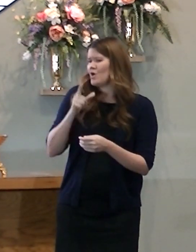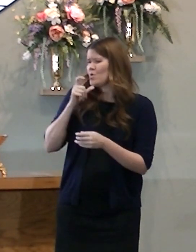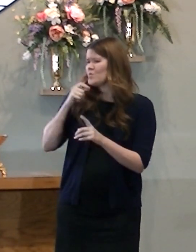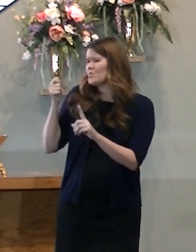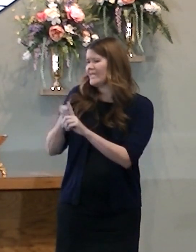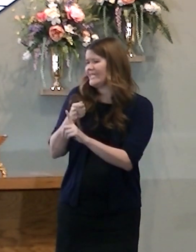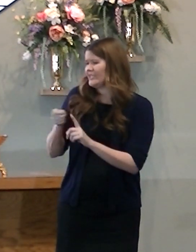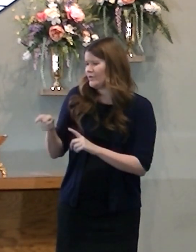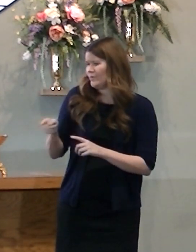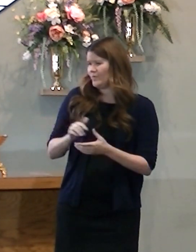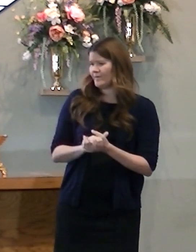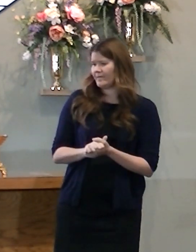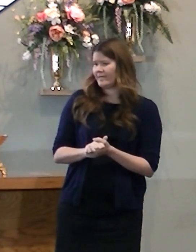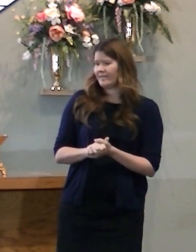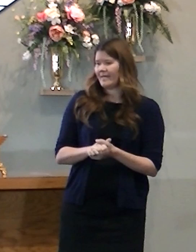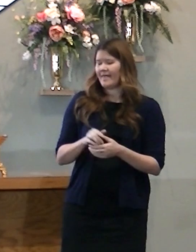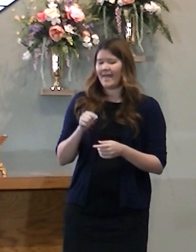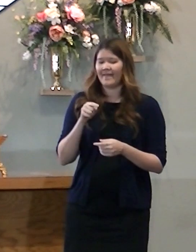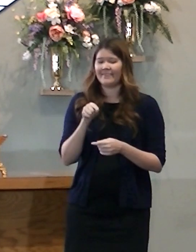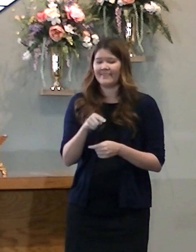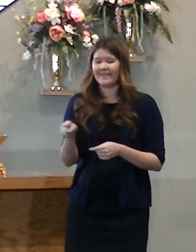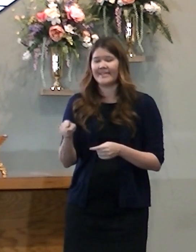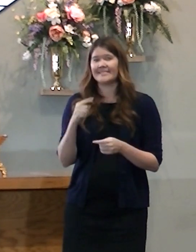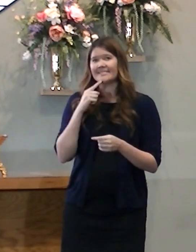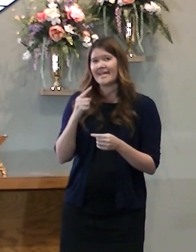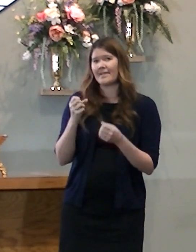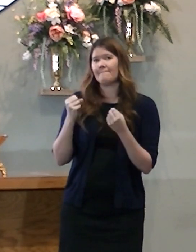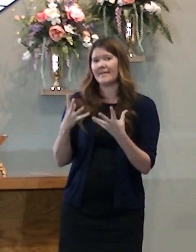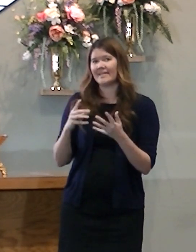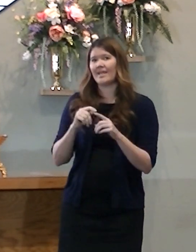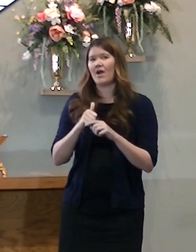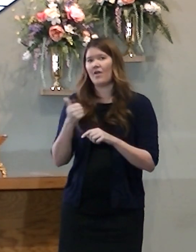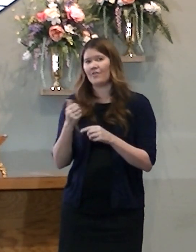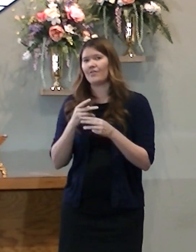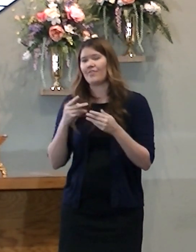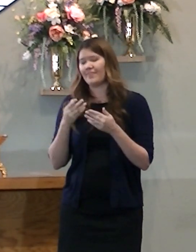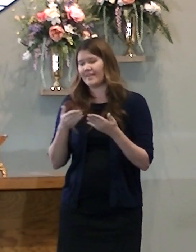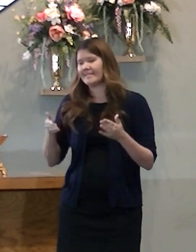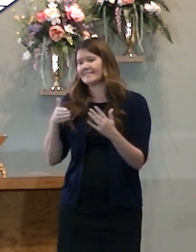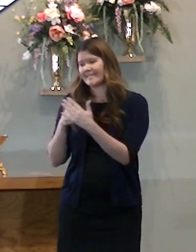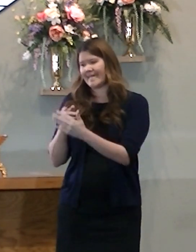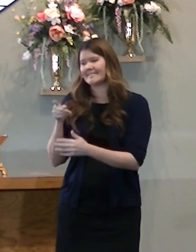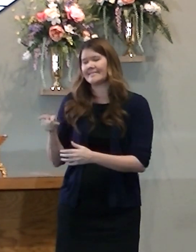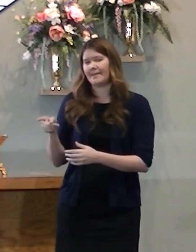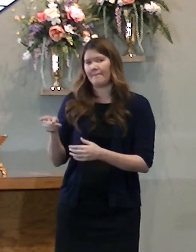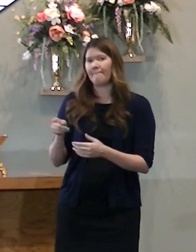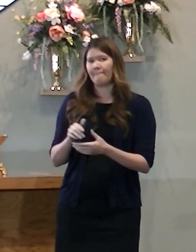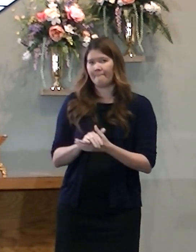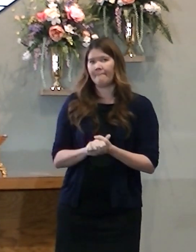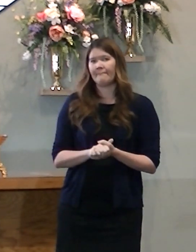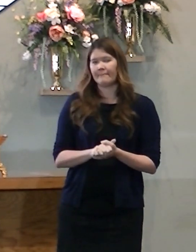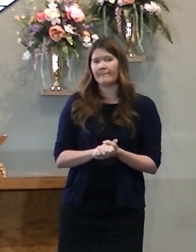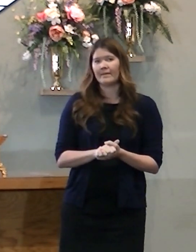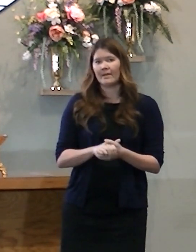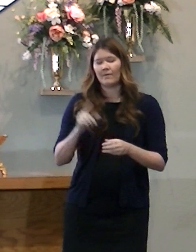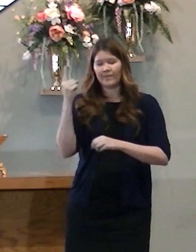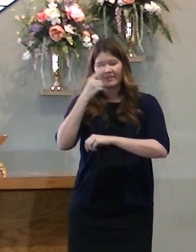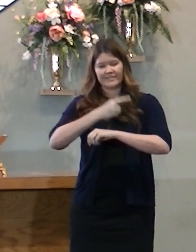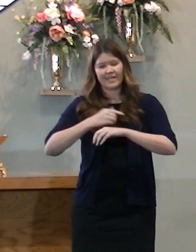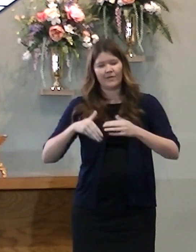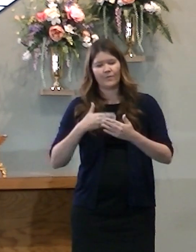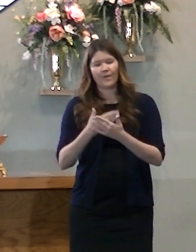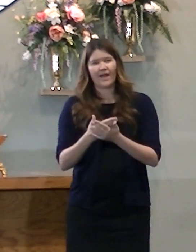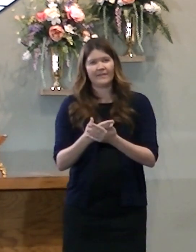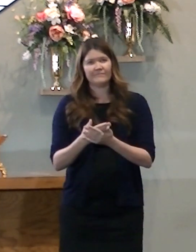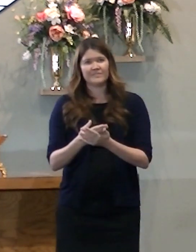struck you?" And they said many other things against him, blaspheming him. When the day came,